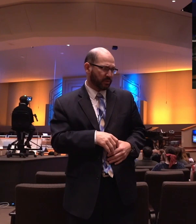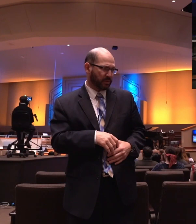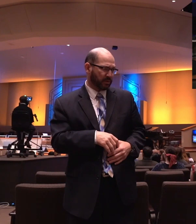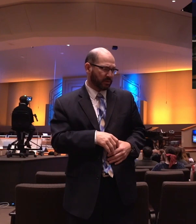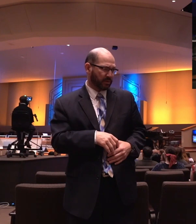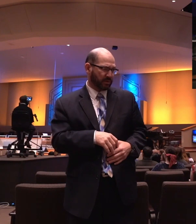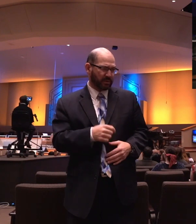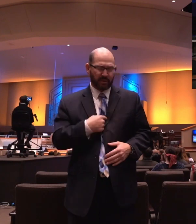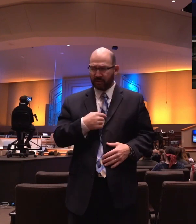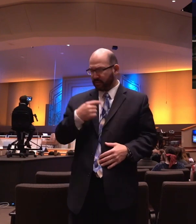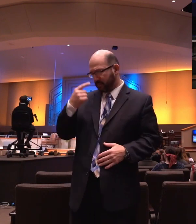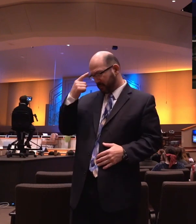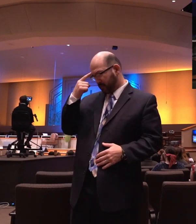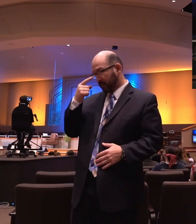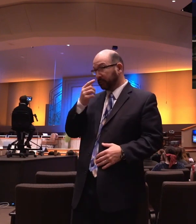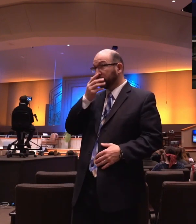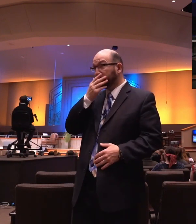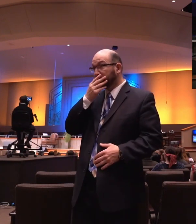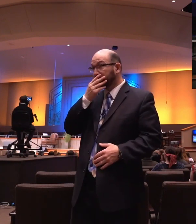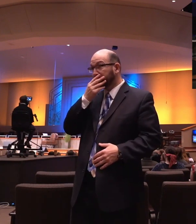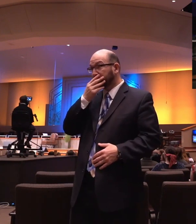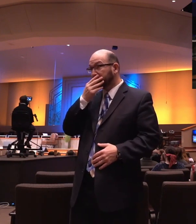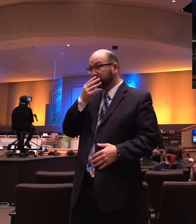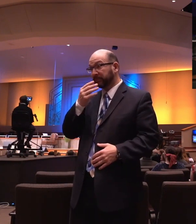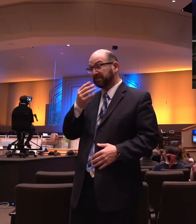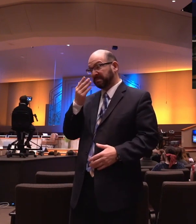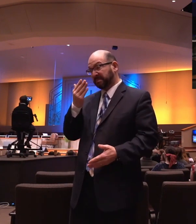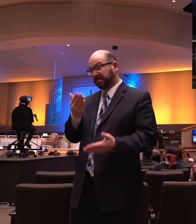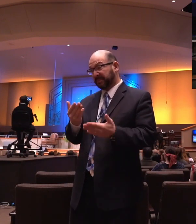And I was thinking, ooh, I probably do too.